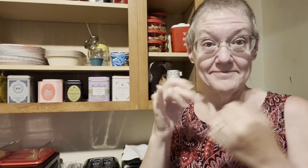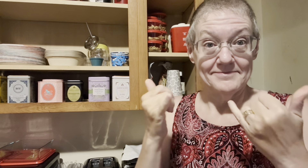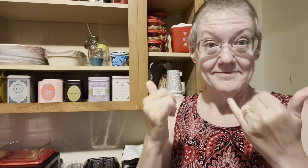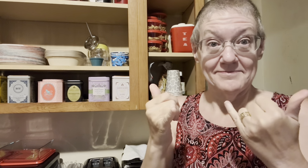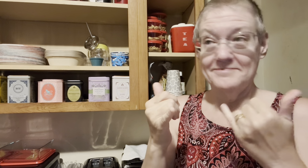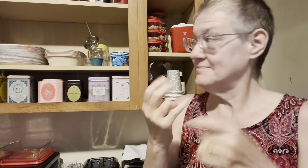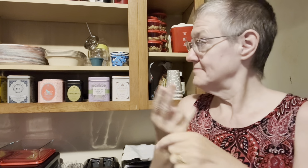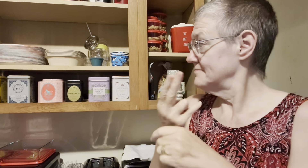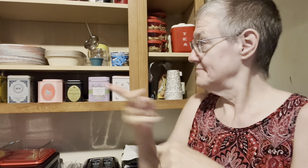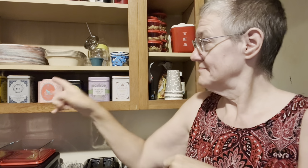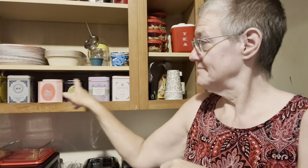purple can.